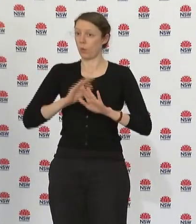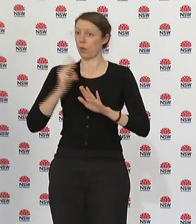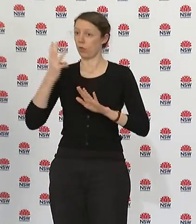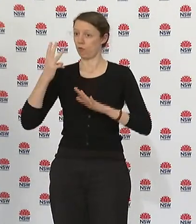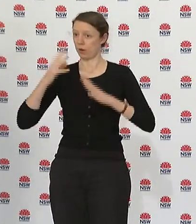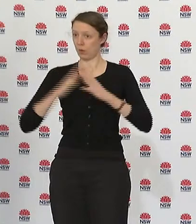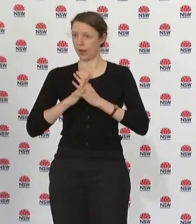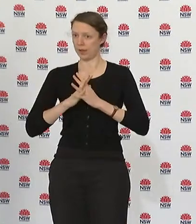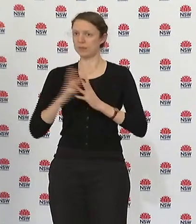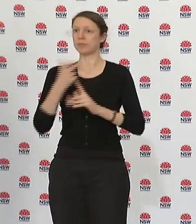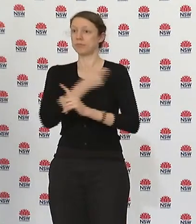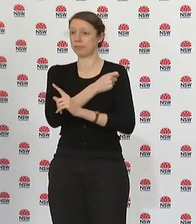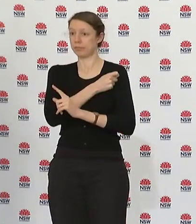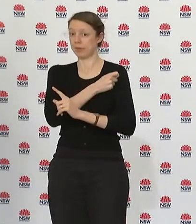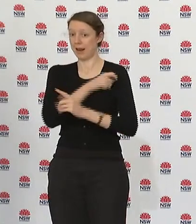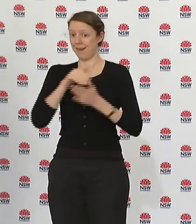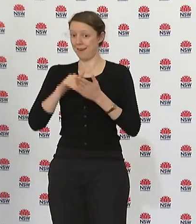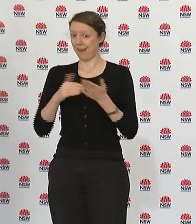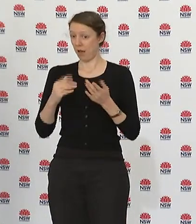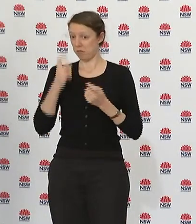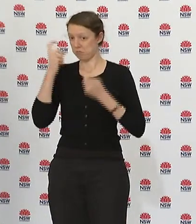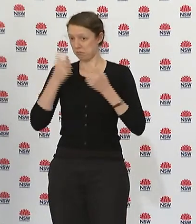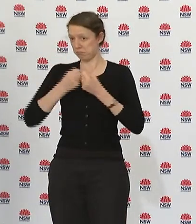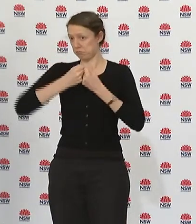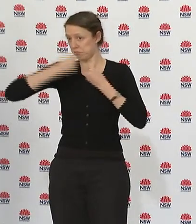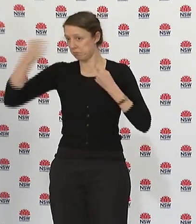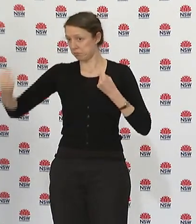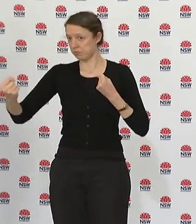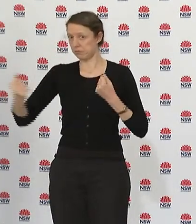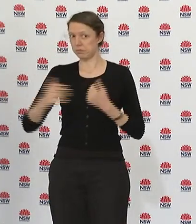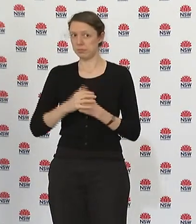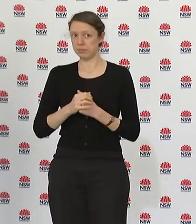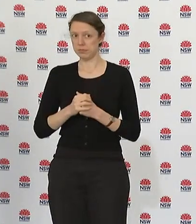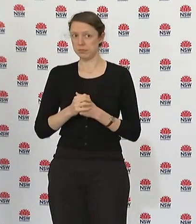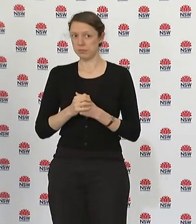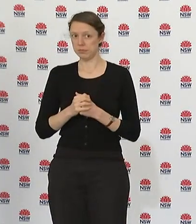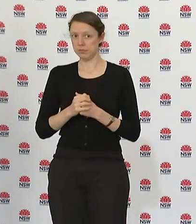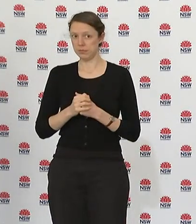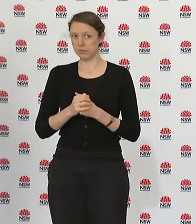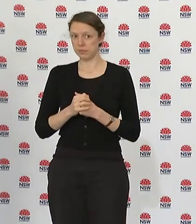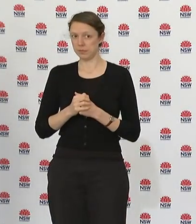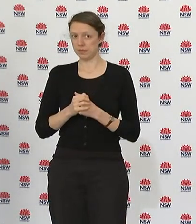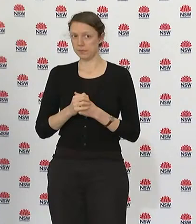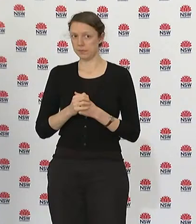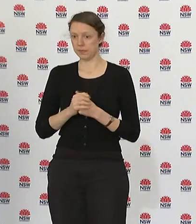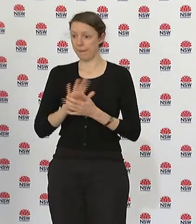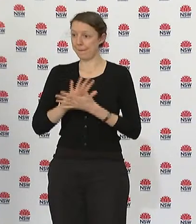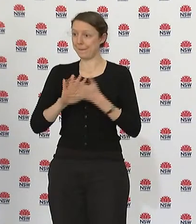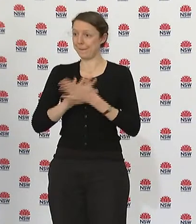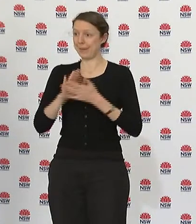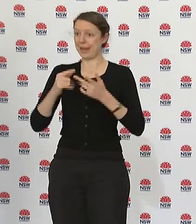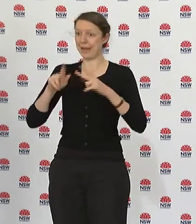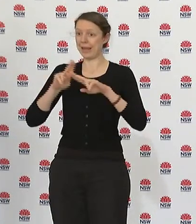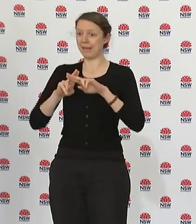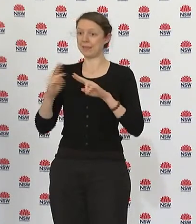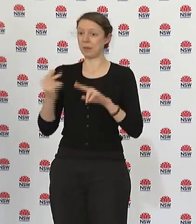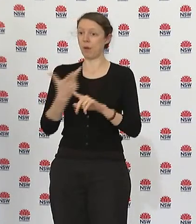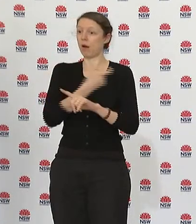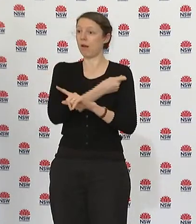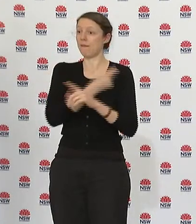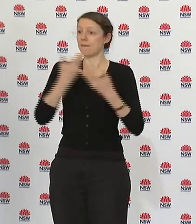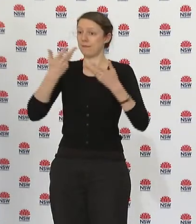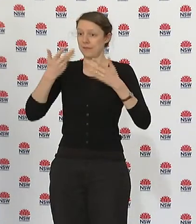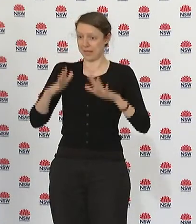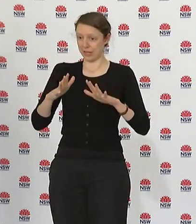you. Are you extending that time between the first and second dose to 6 weeks? Are you cancelling people's second appointments? And what are you doing